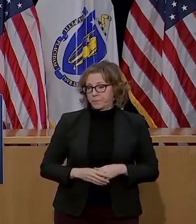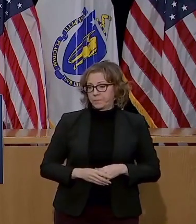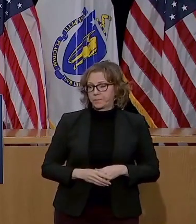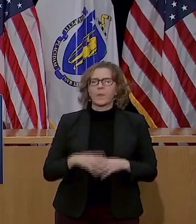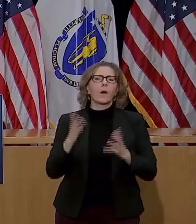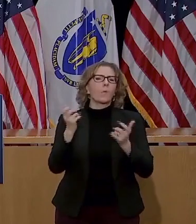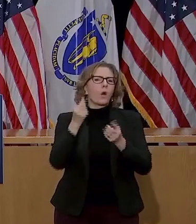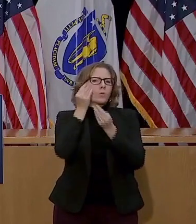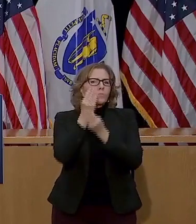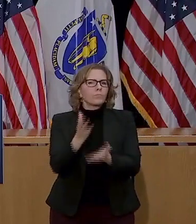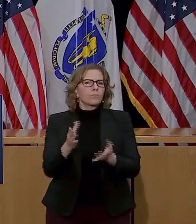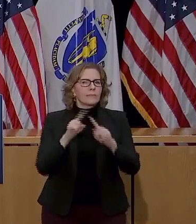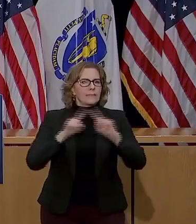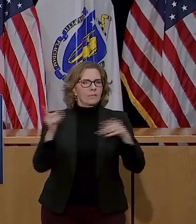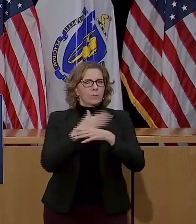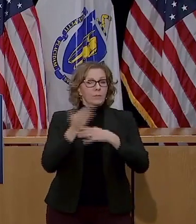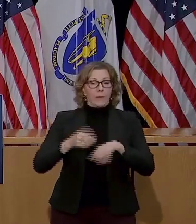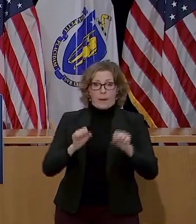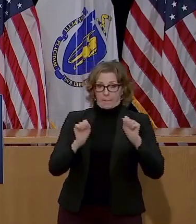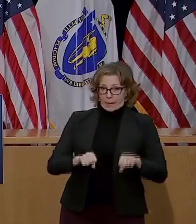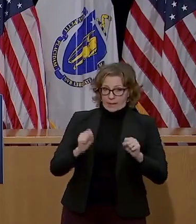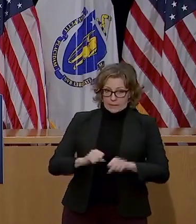same as shots administered.